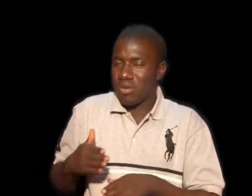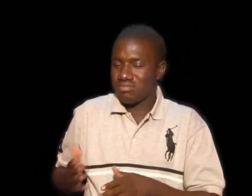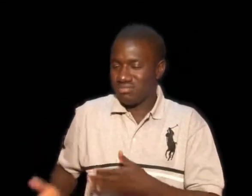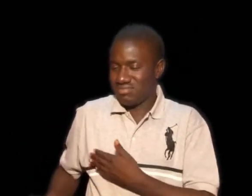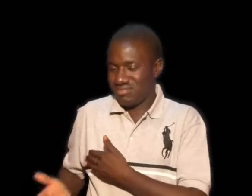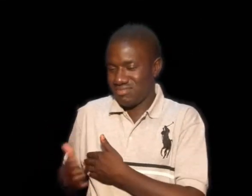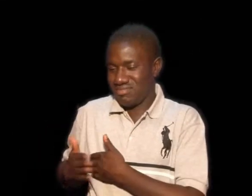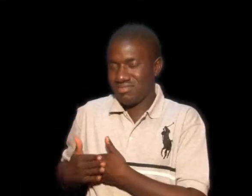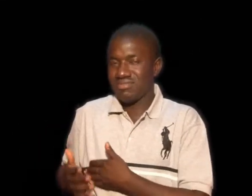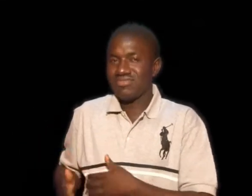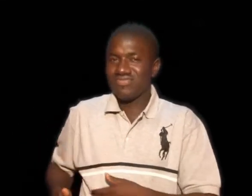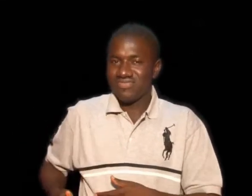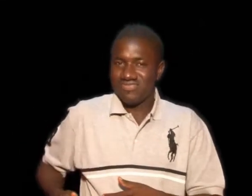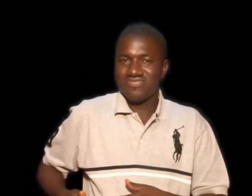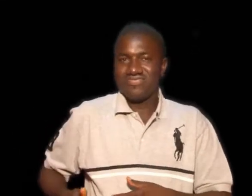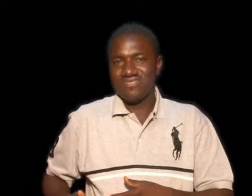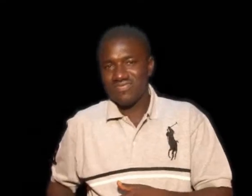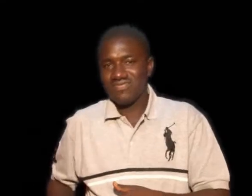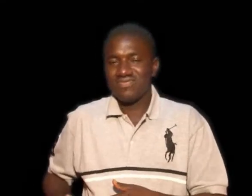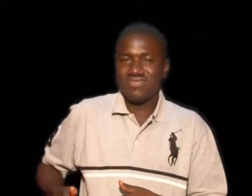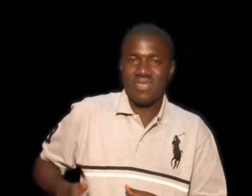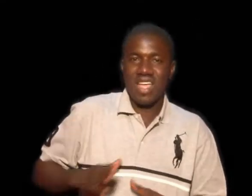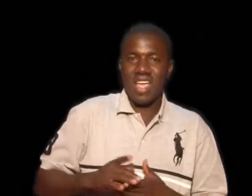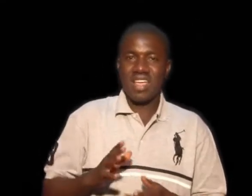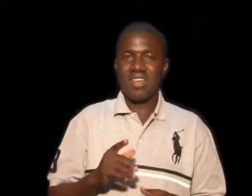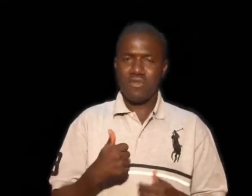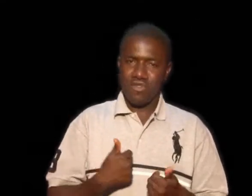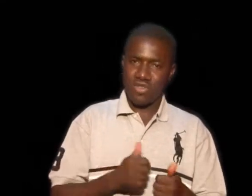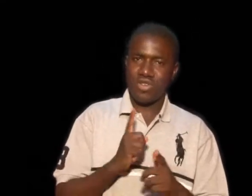behind you, following you as you turn or step up or down.